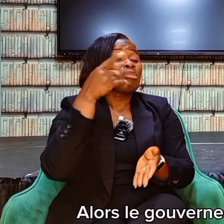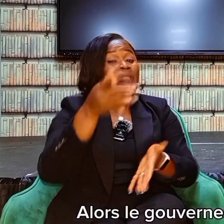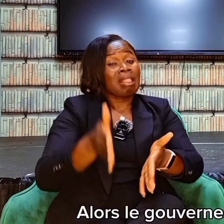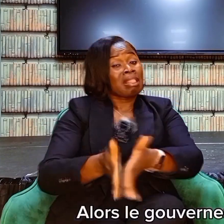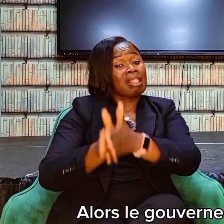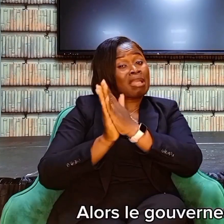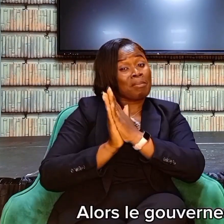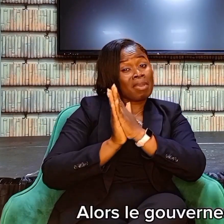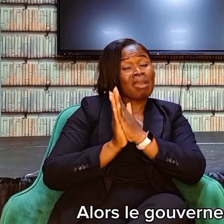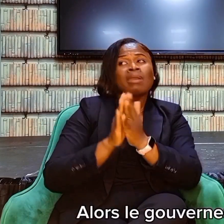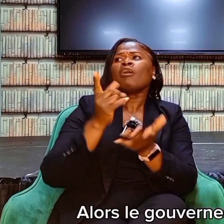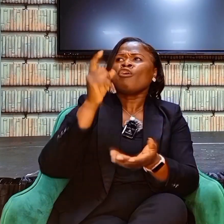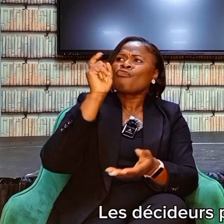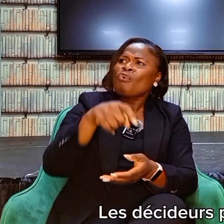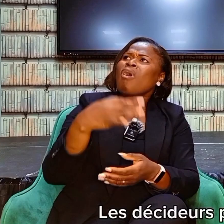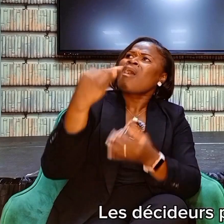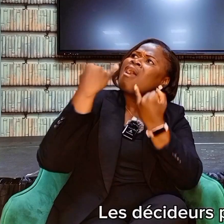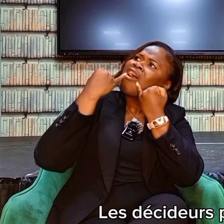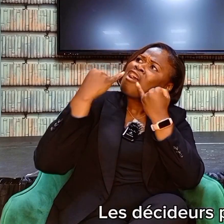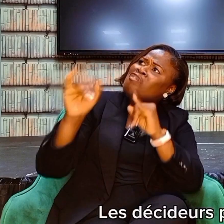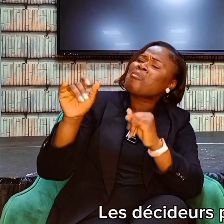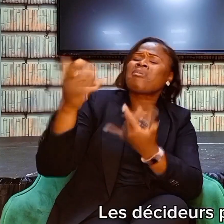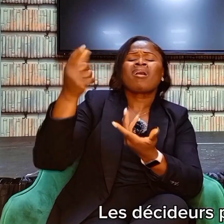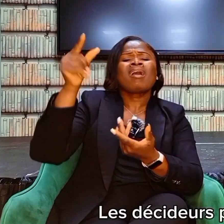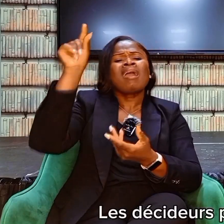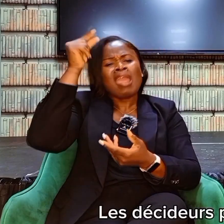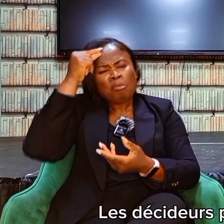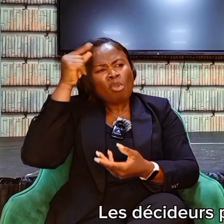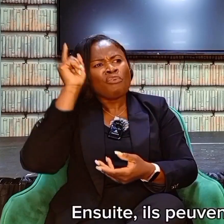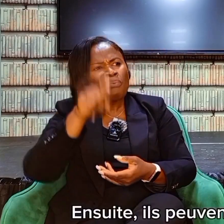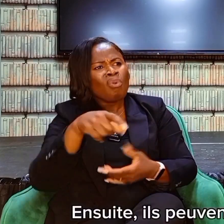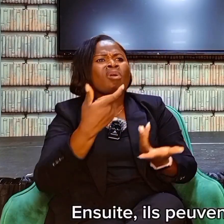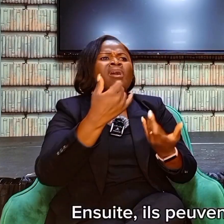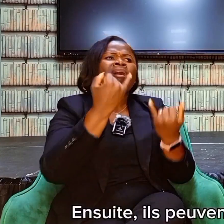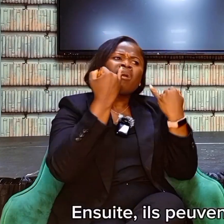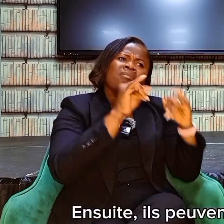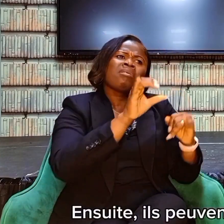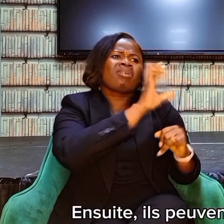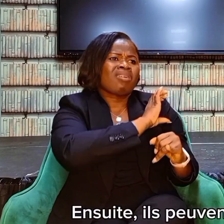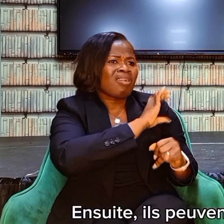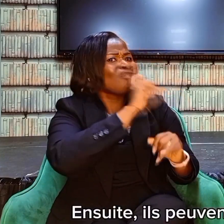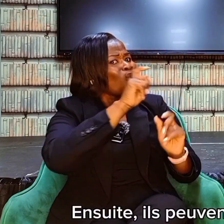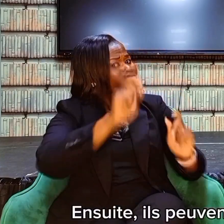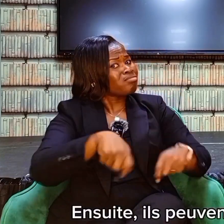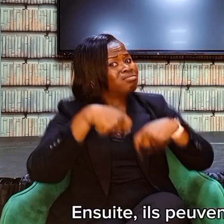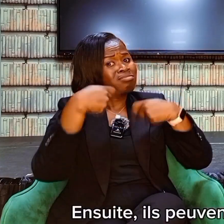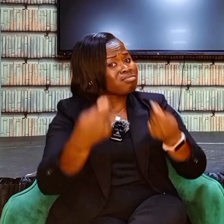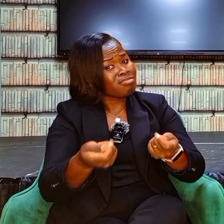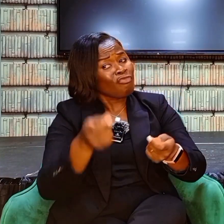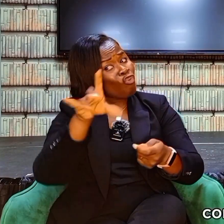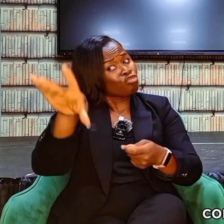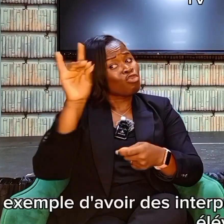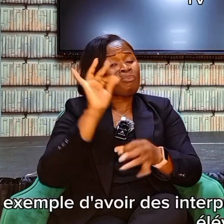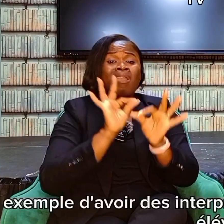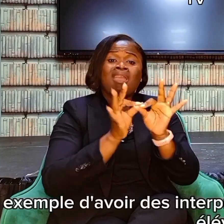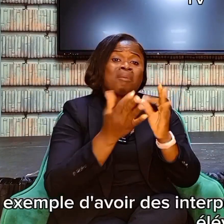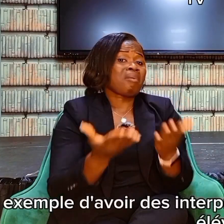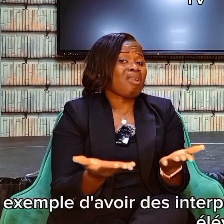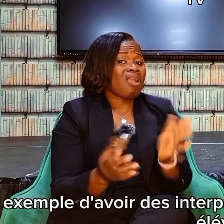the government can hear, the policymakers can hear, and then they can provide the services.